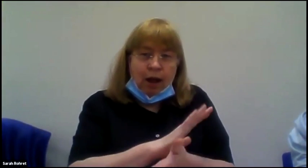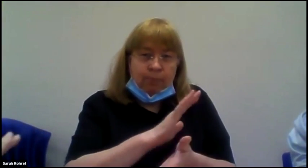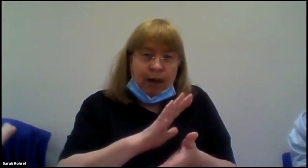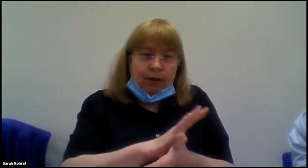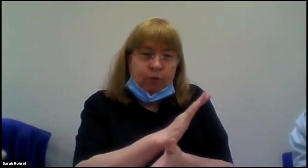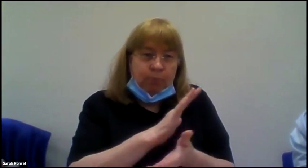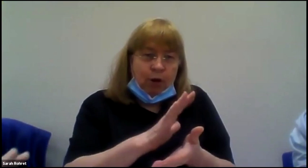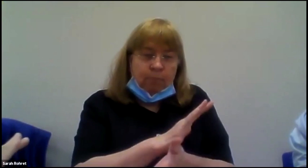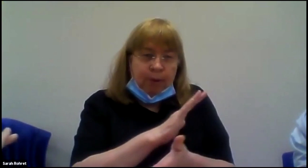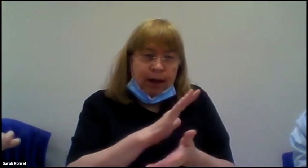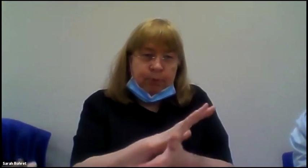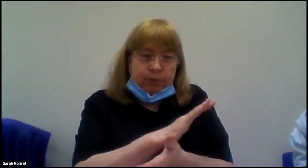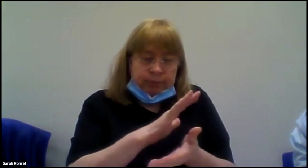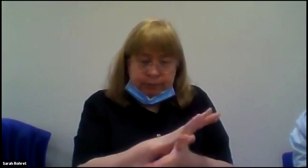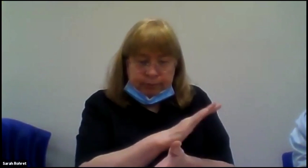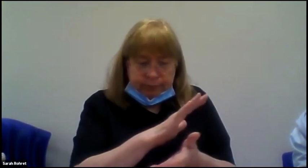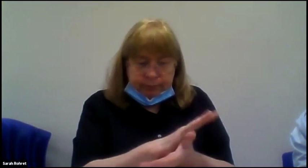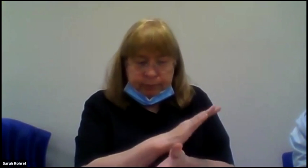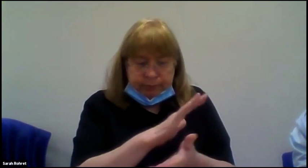the back of your palm, paper.